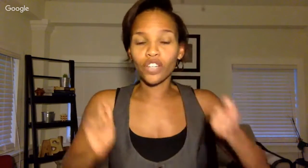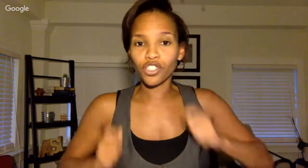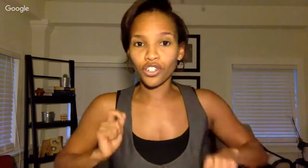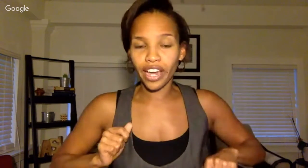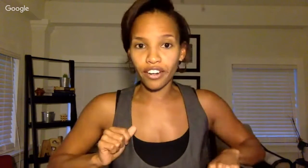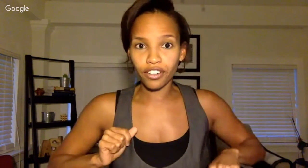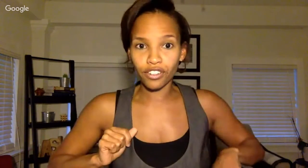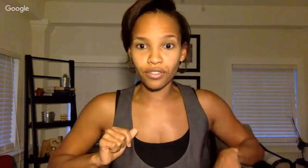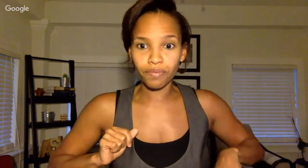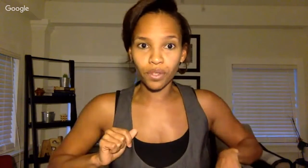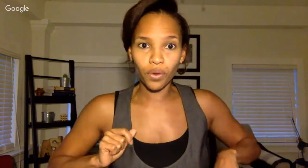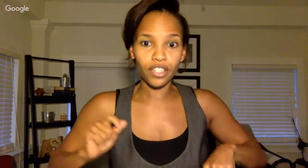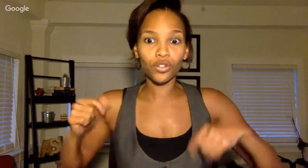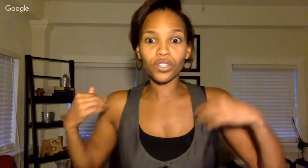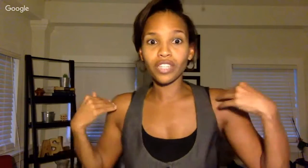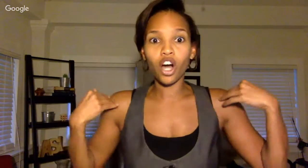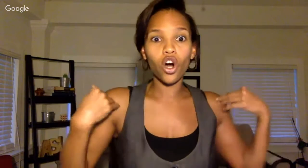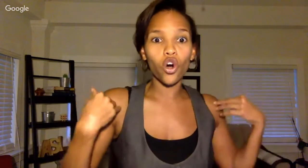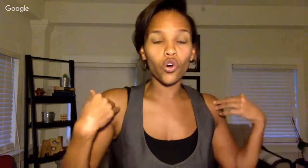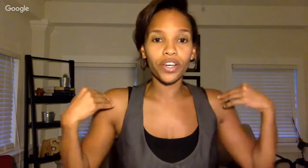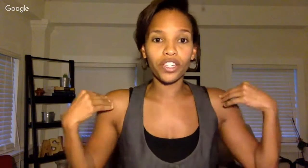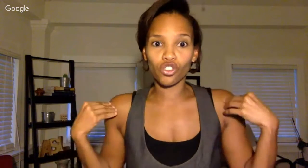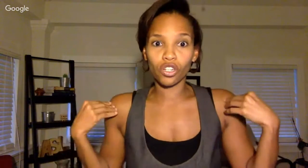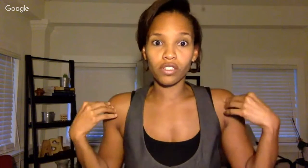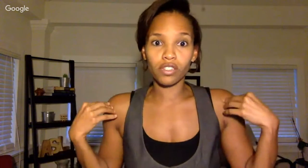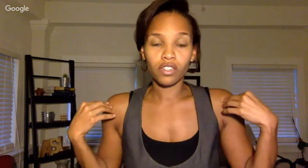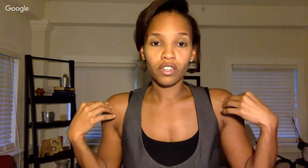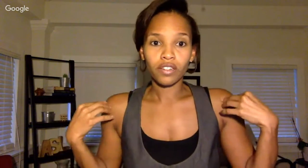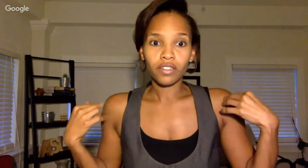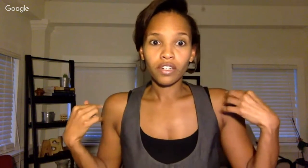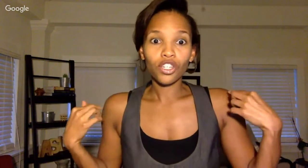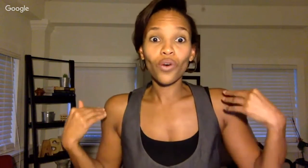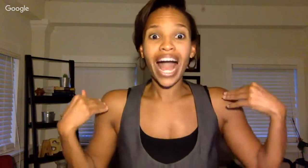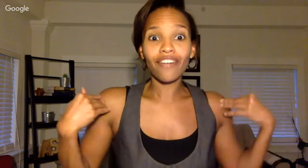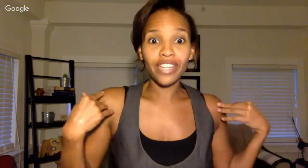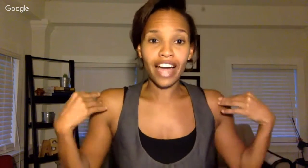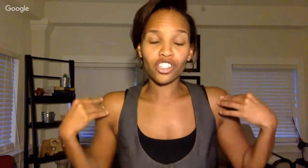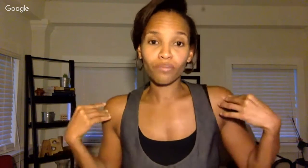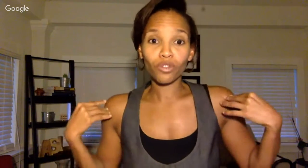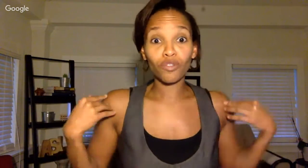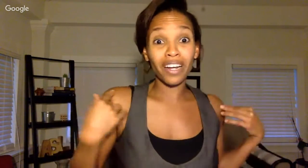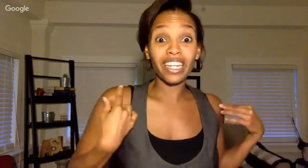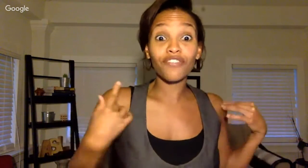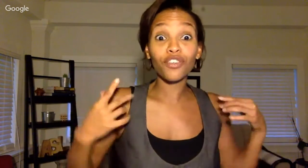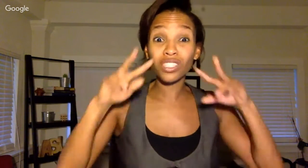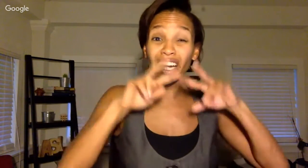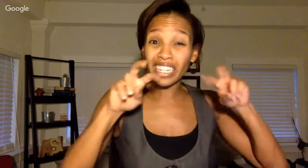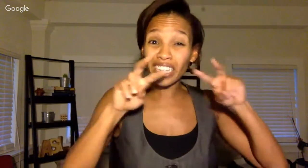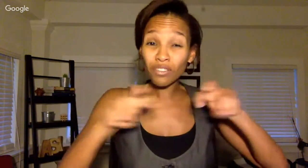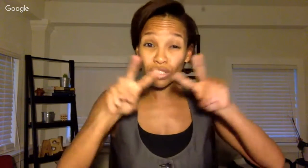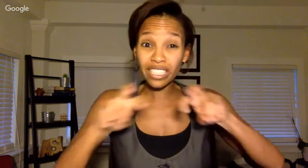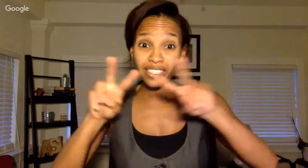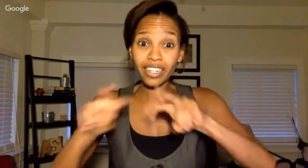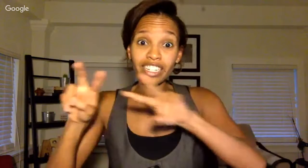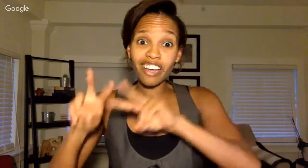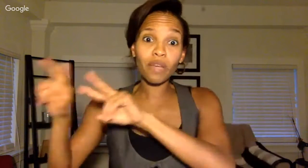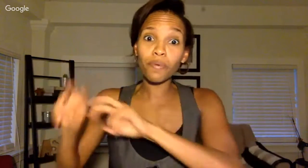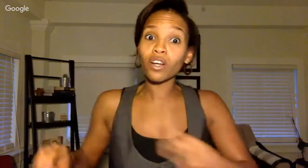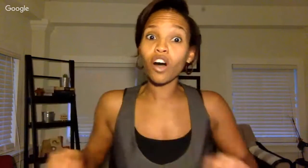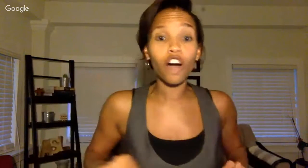your character. Okay, so it's not always just, you don't have to actually move your body. And if you really study deaf people,